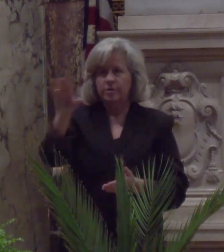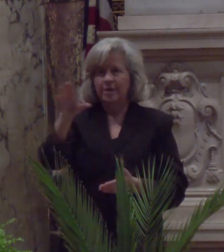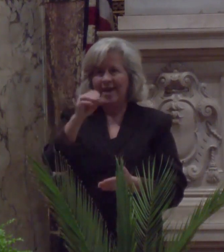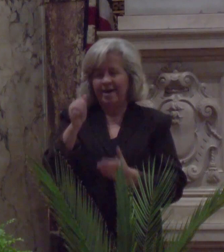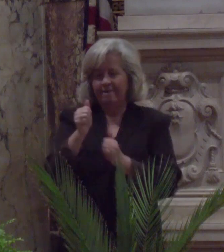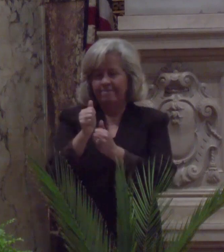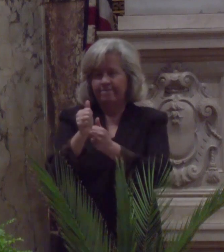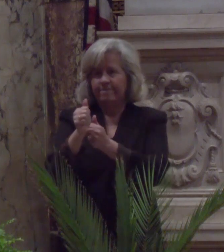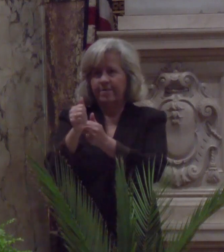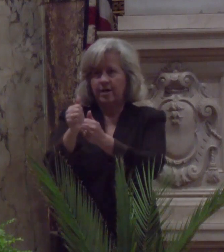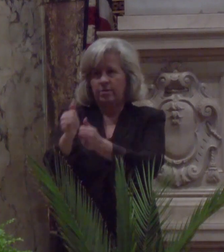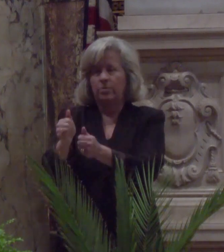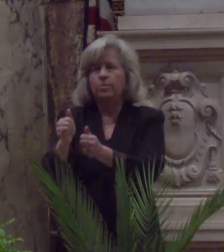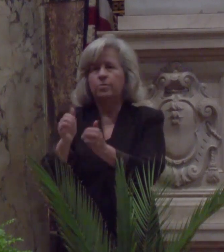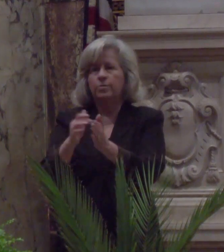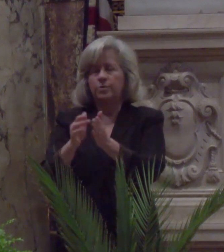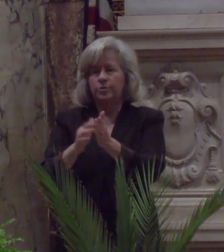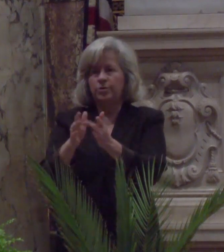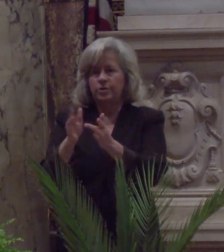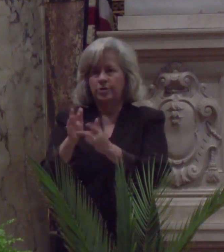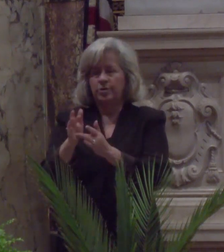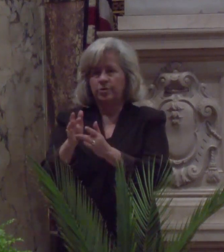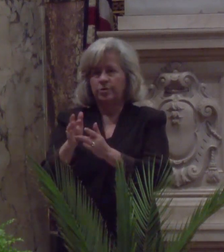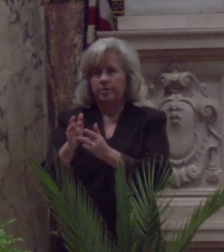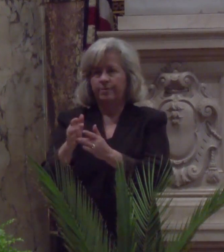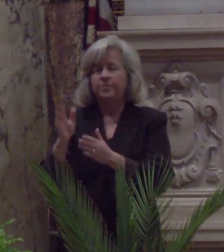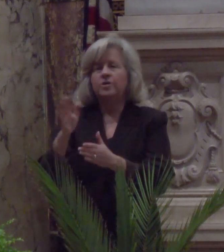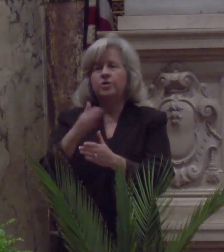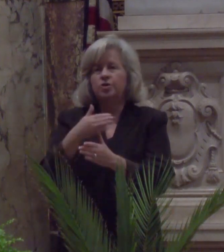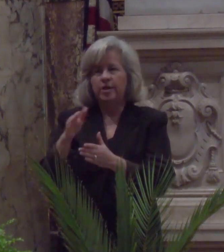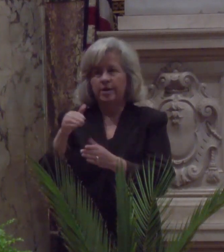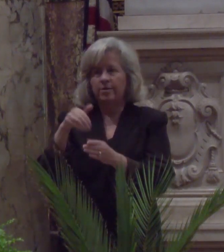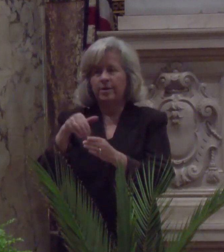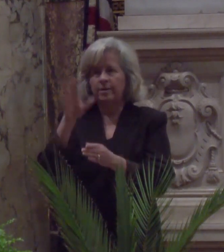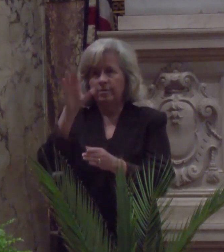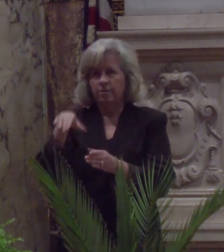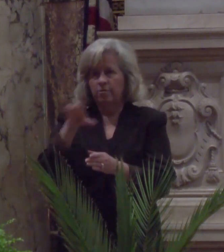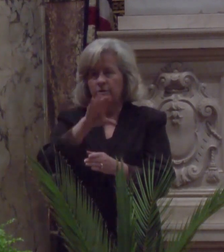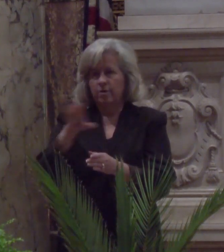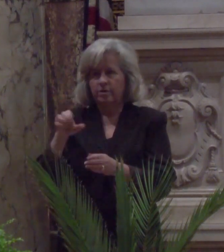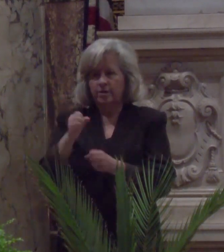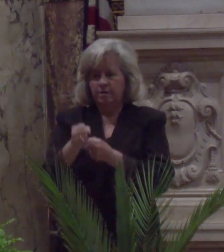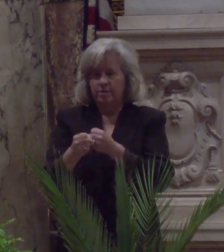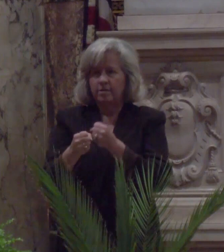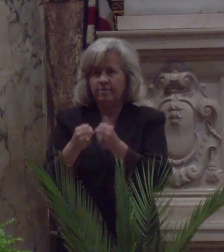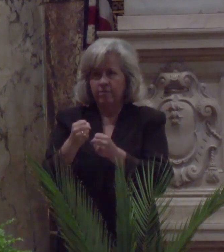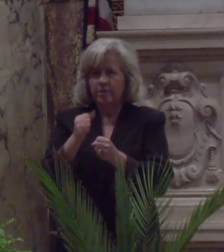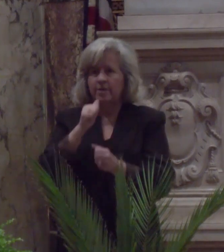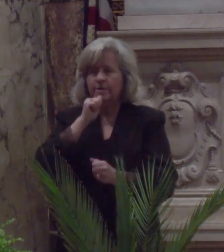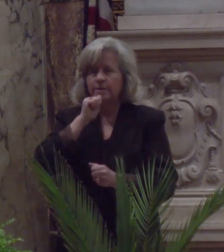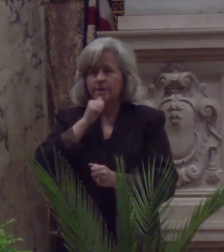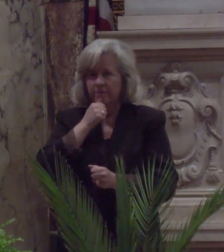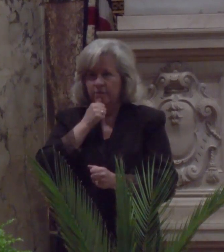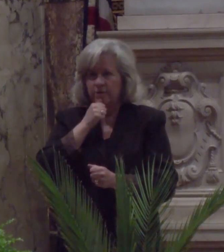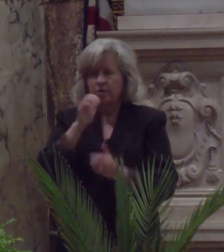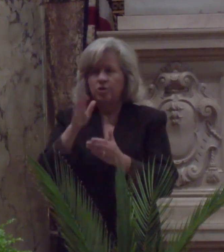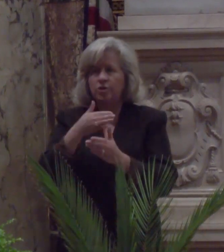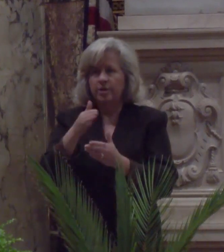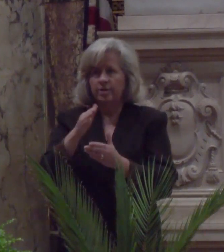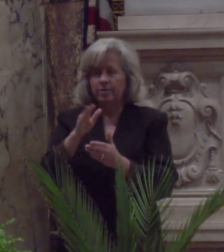follow Jesus, so that by sharing now in his cross, we will share in his